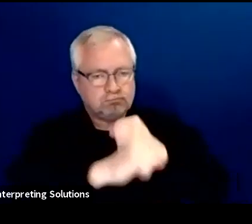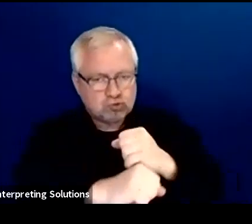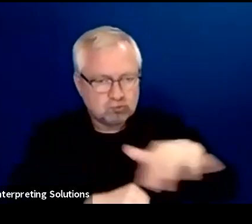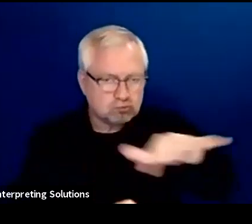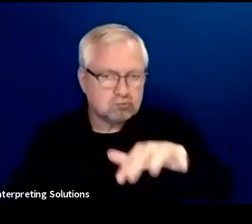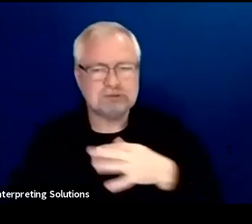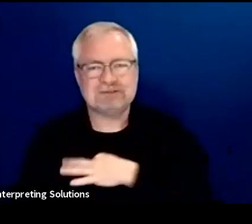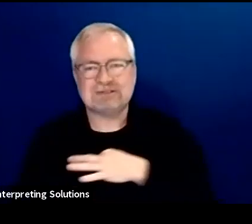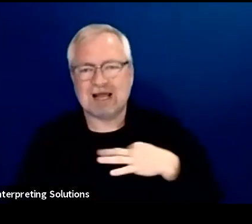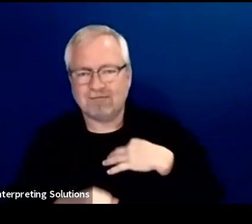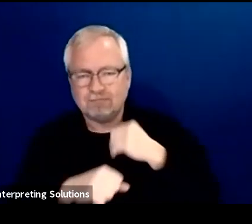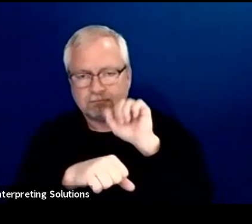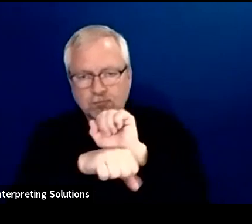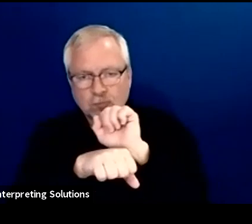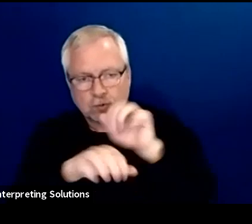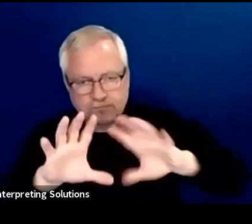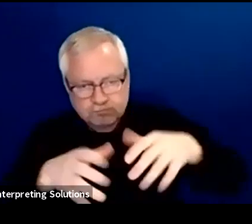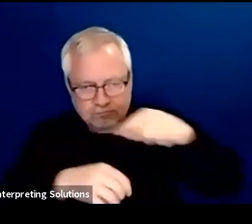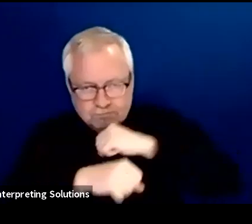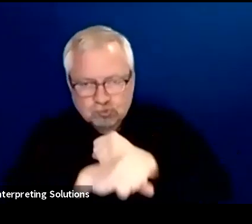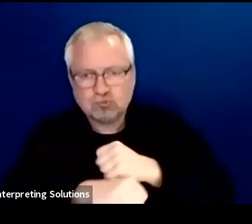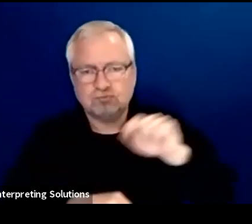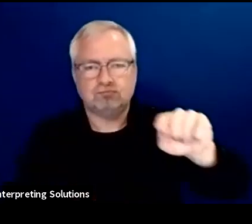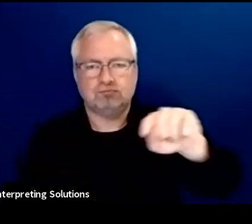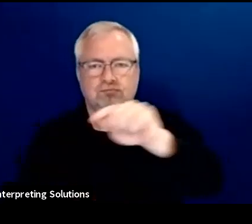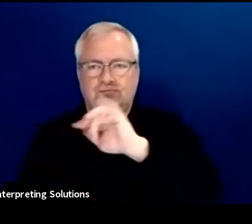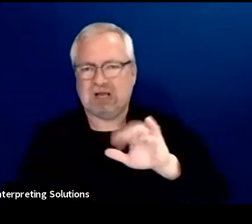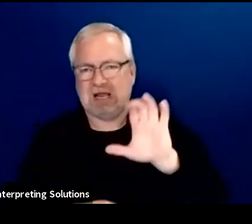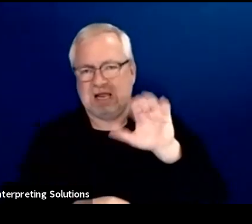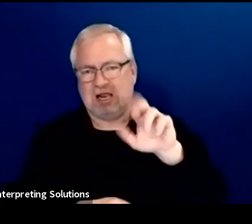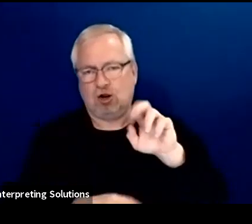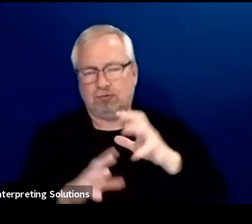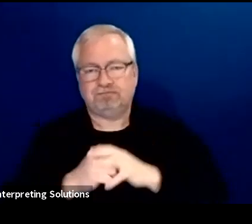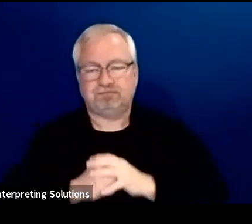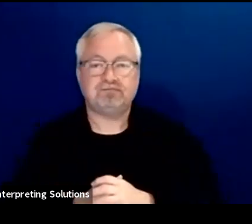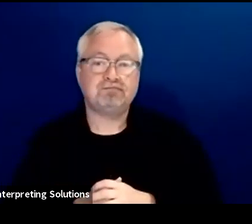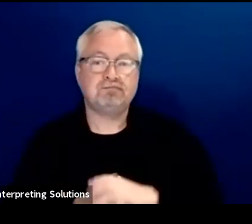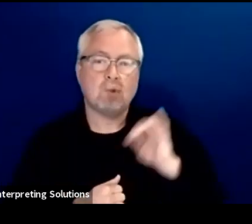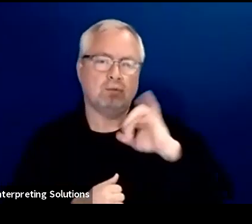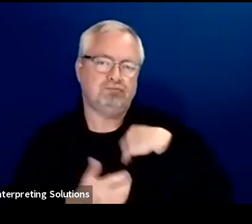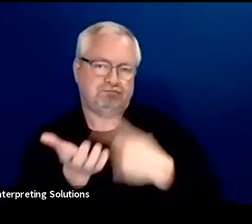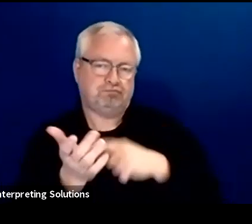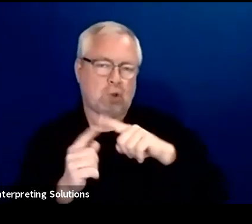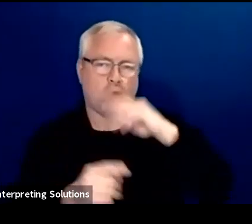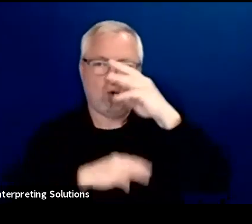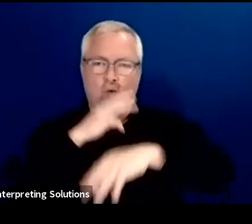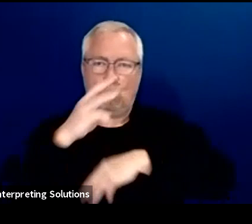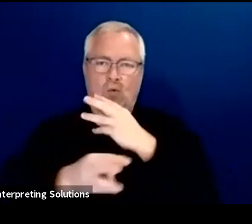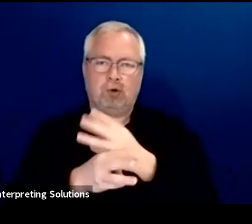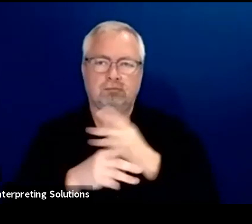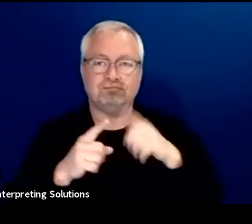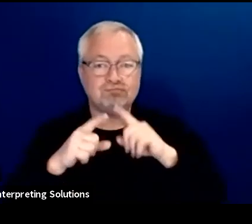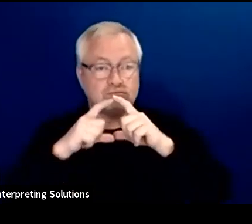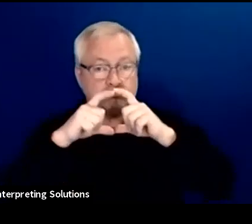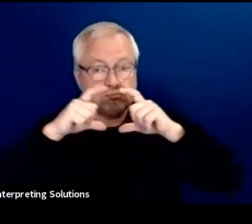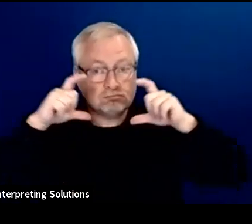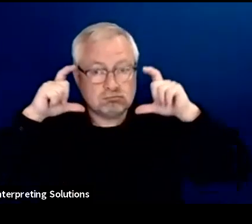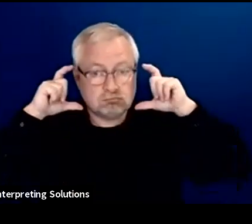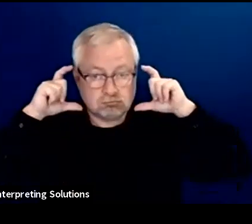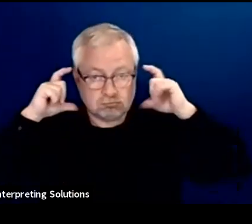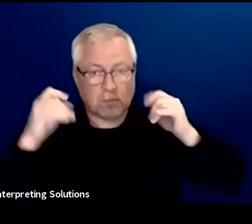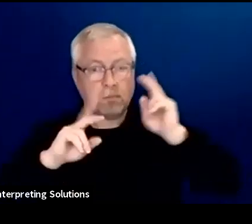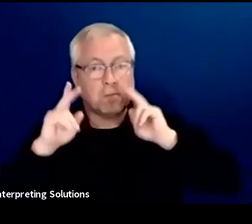I'd like to also just comment on the growing public discussion about the wearing of masks among the general public. The federal government